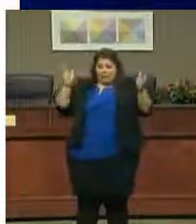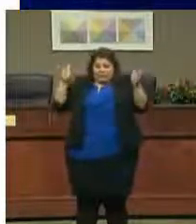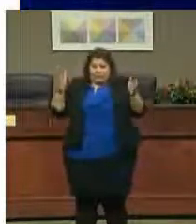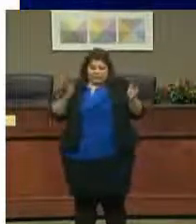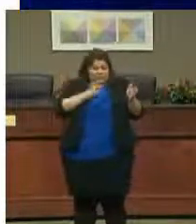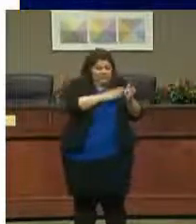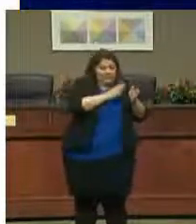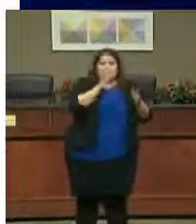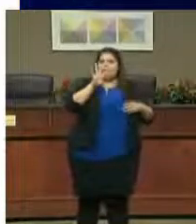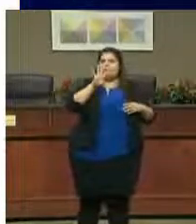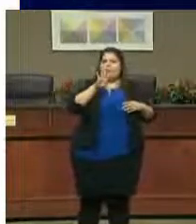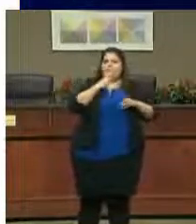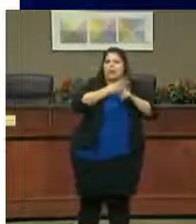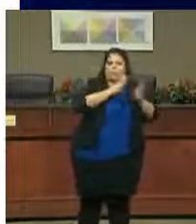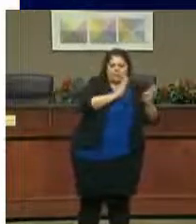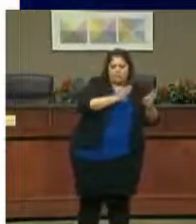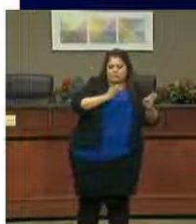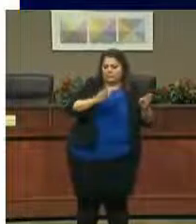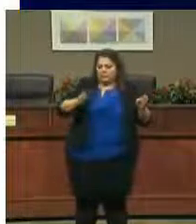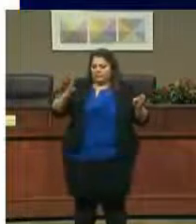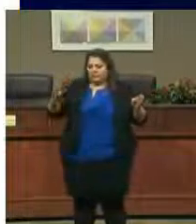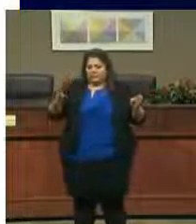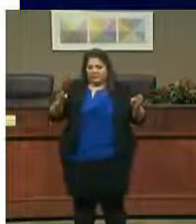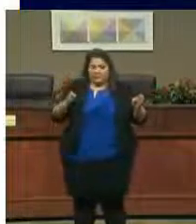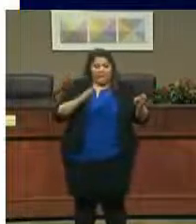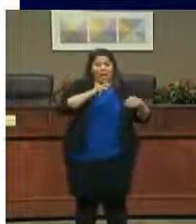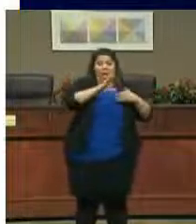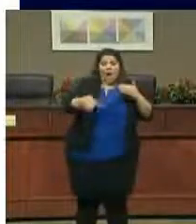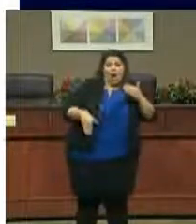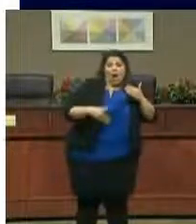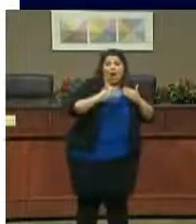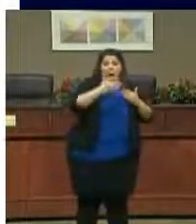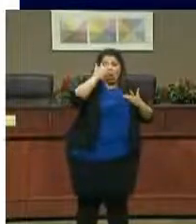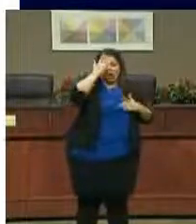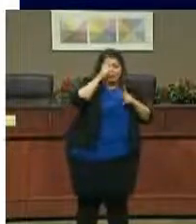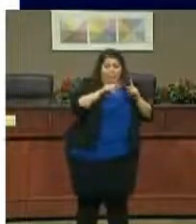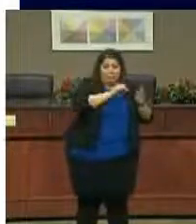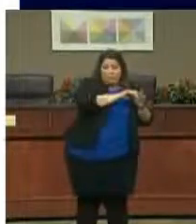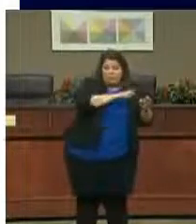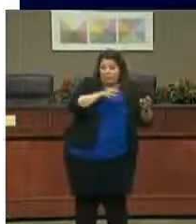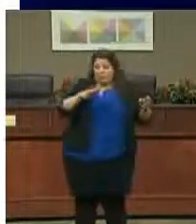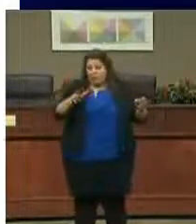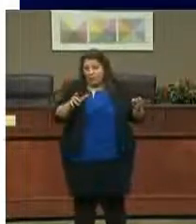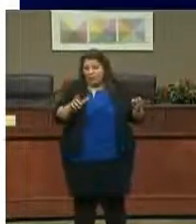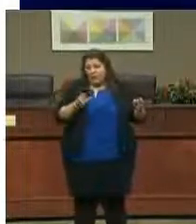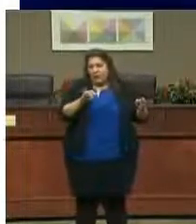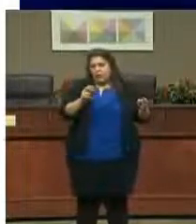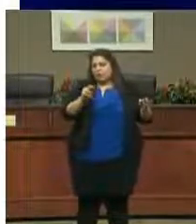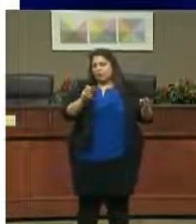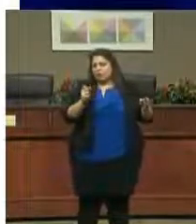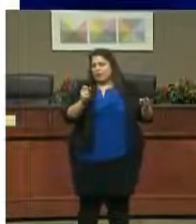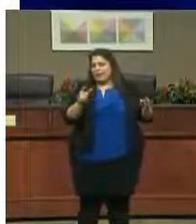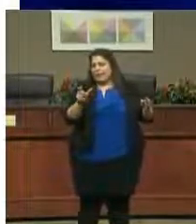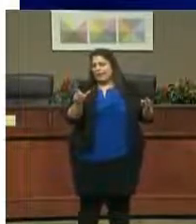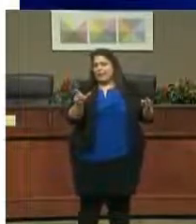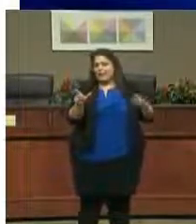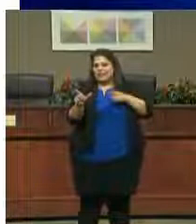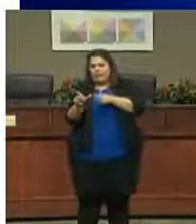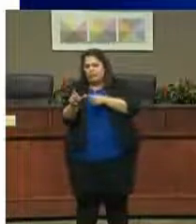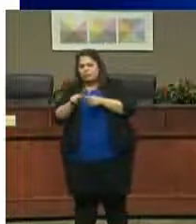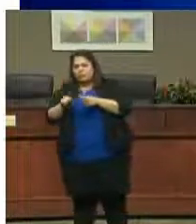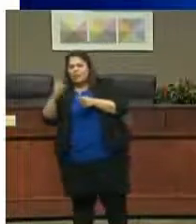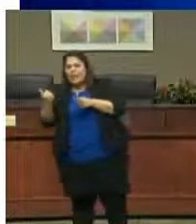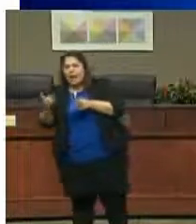Again, 58% of all cases has been diagnosed since June 11th. That is